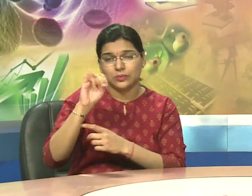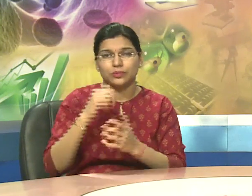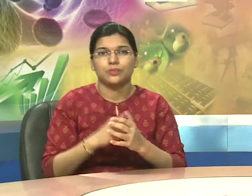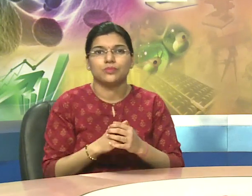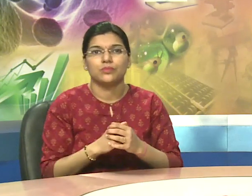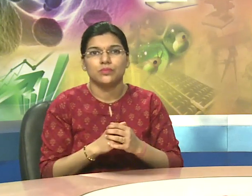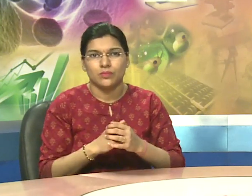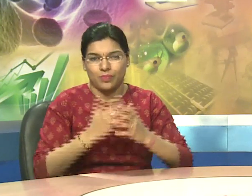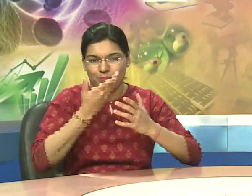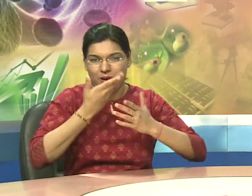26th,